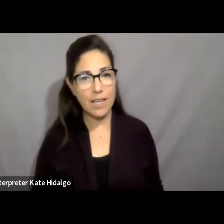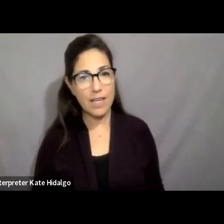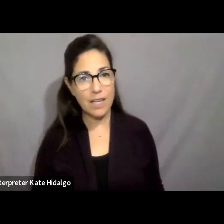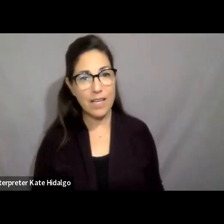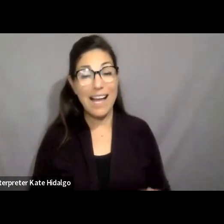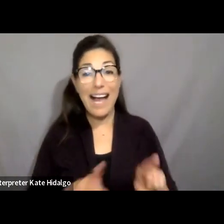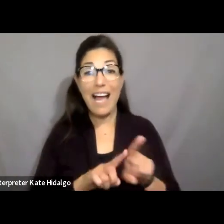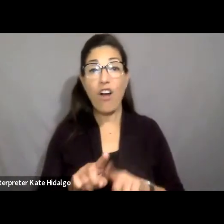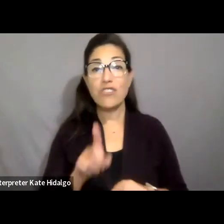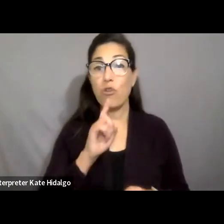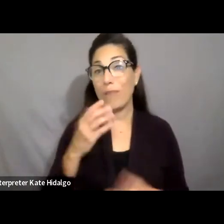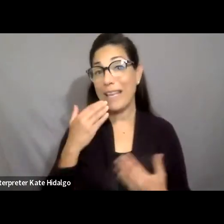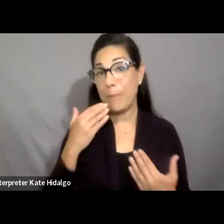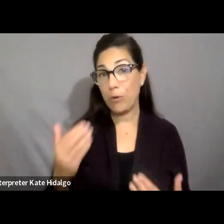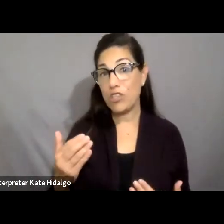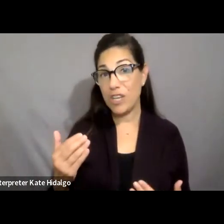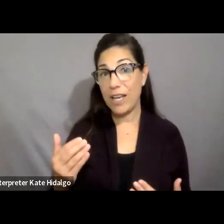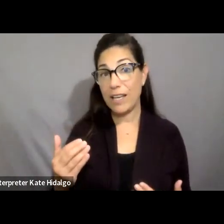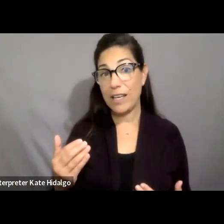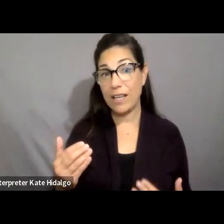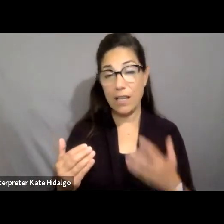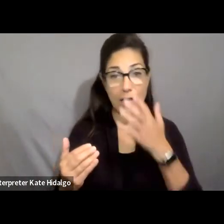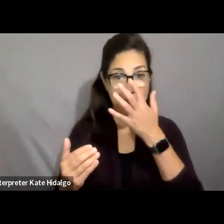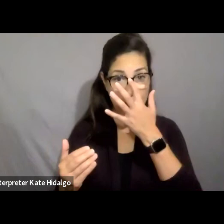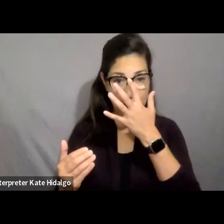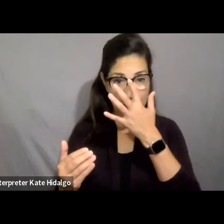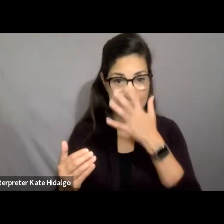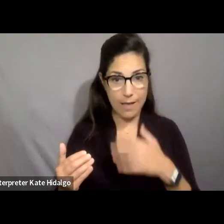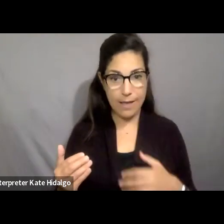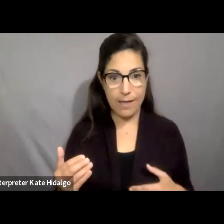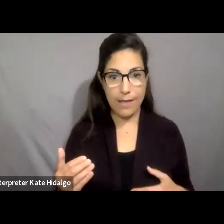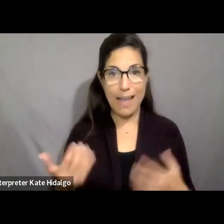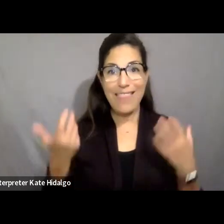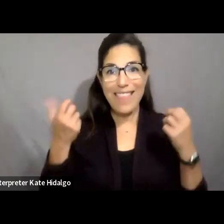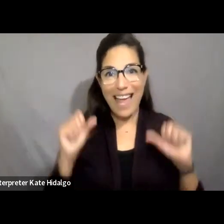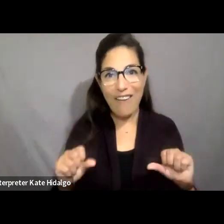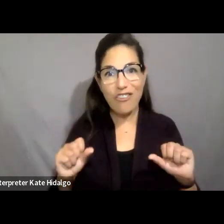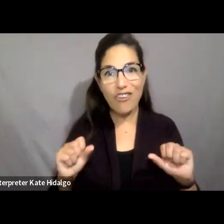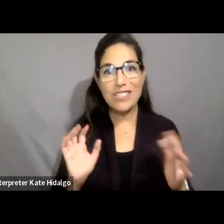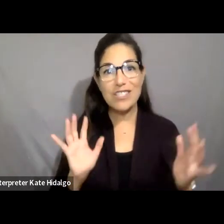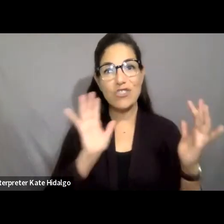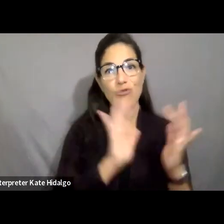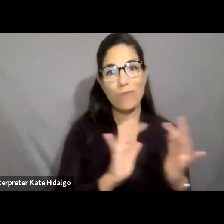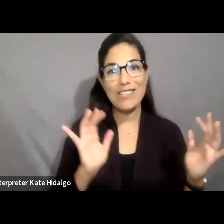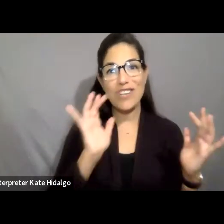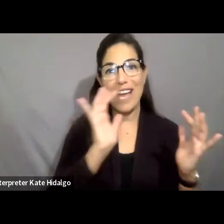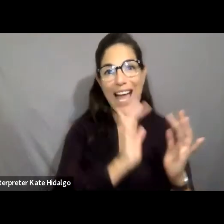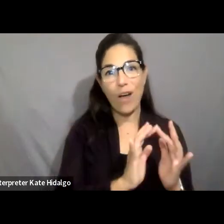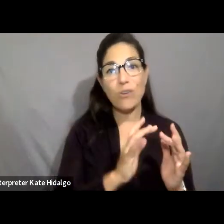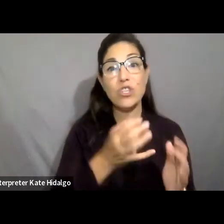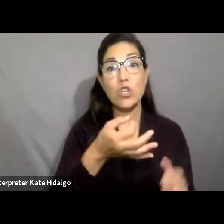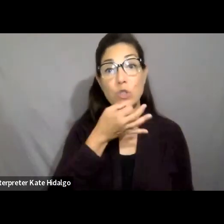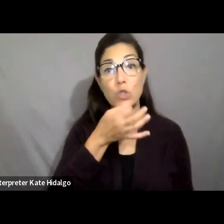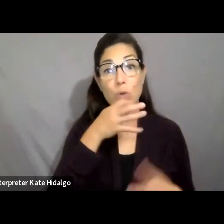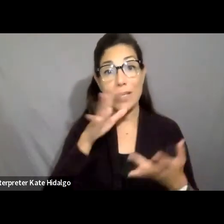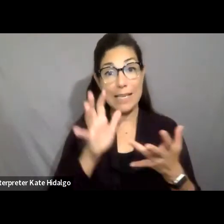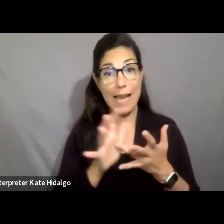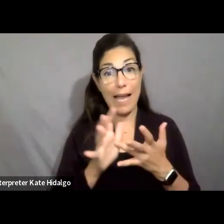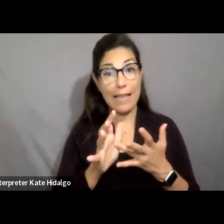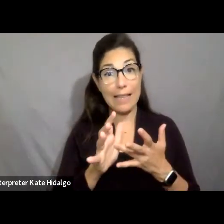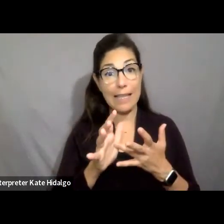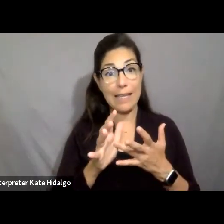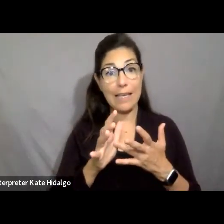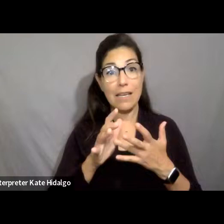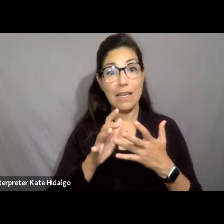I also really appreciate the efforts to reach out to the incoming ninth graders that you did over